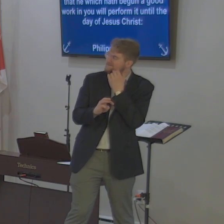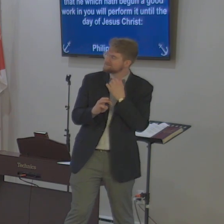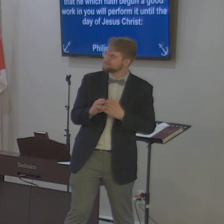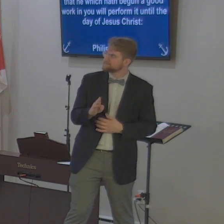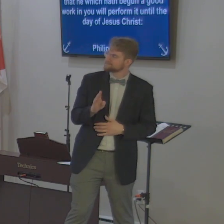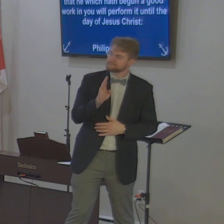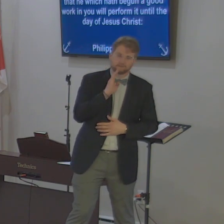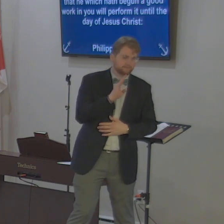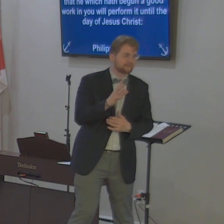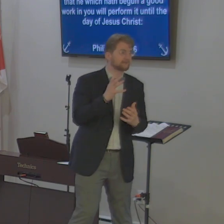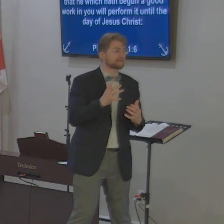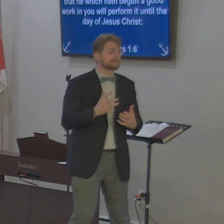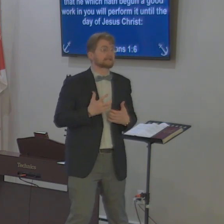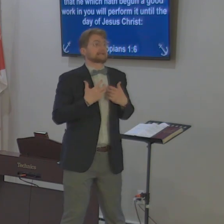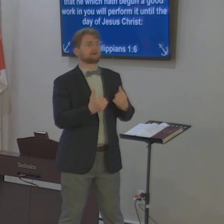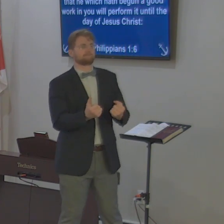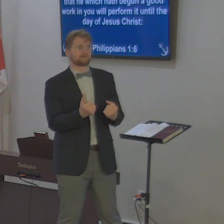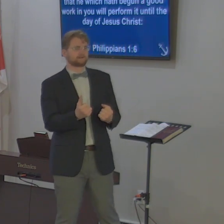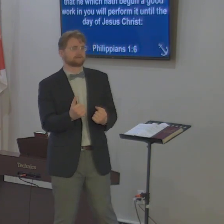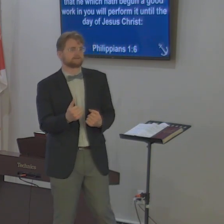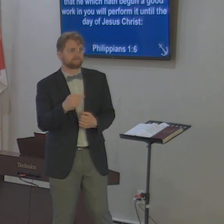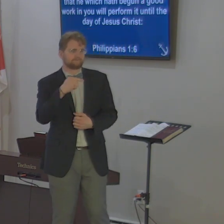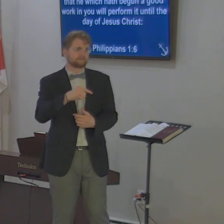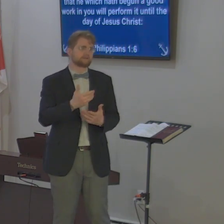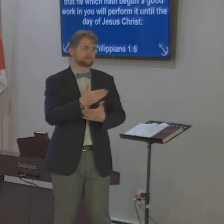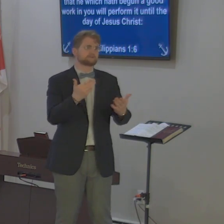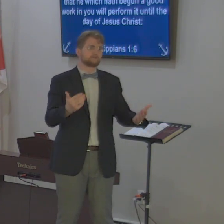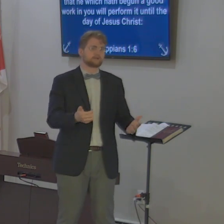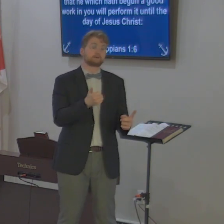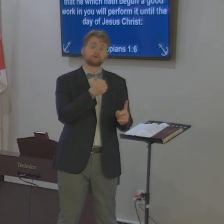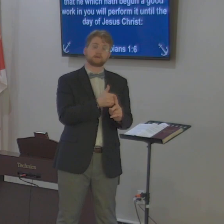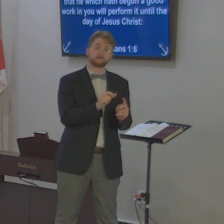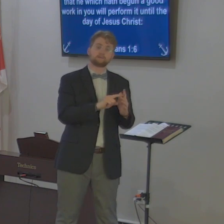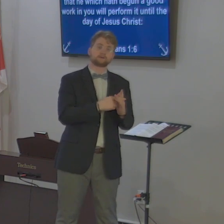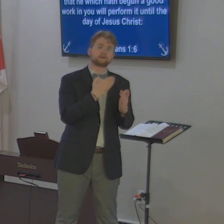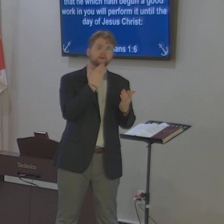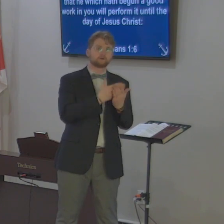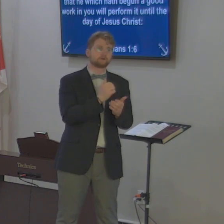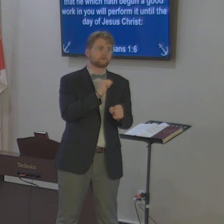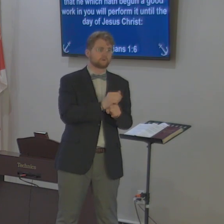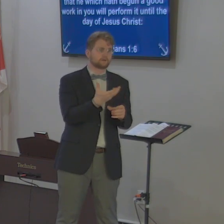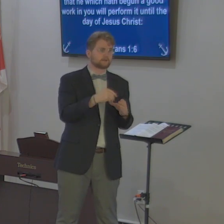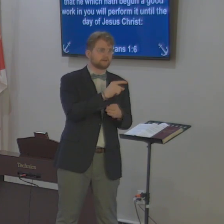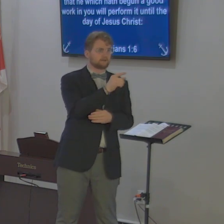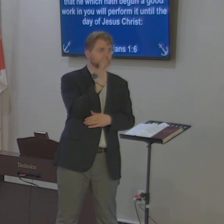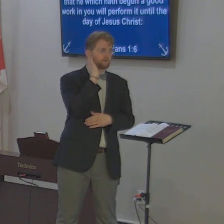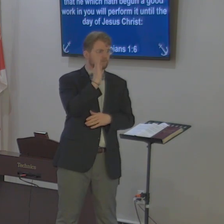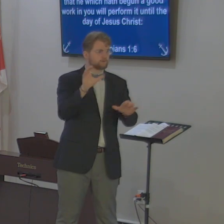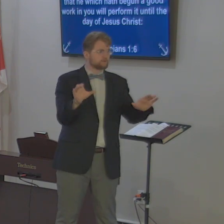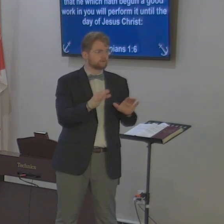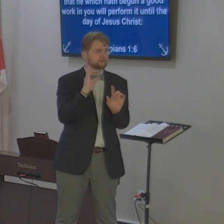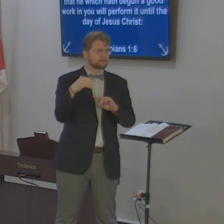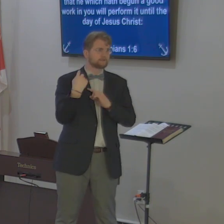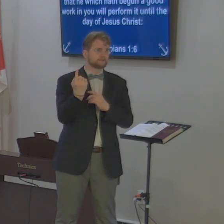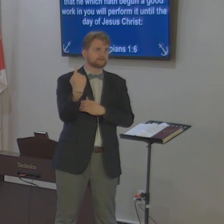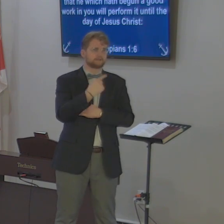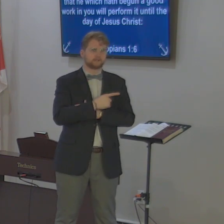Being confident of this very thing, that he which hath begun a good work in you will perform it unto the day of Jesus Christ.